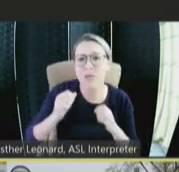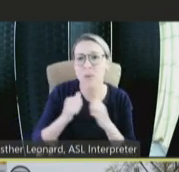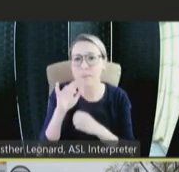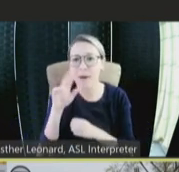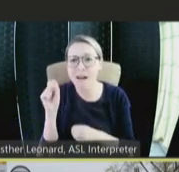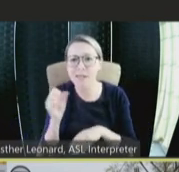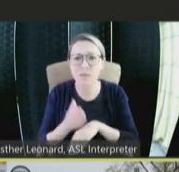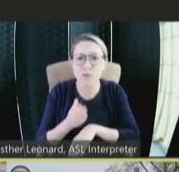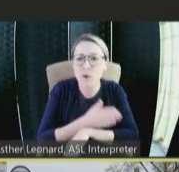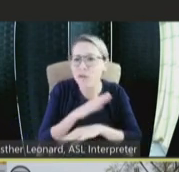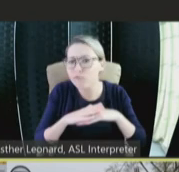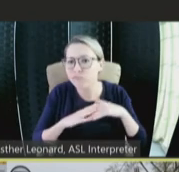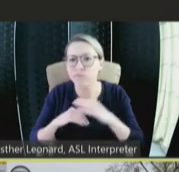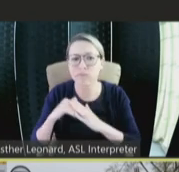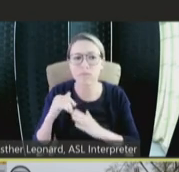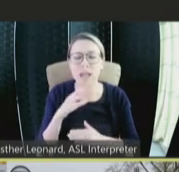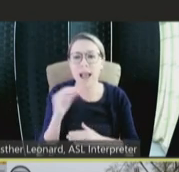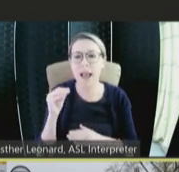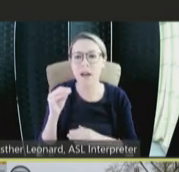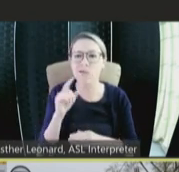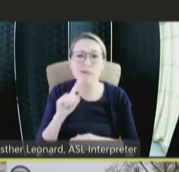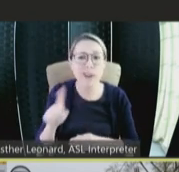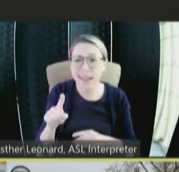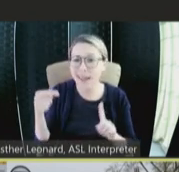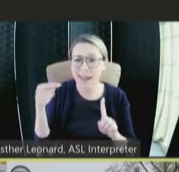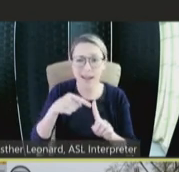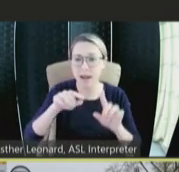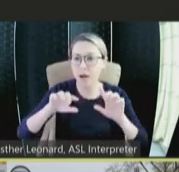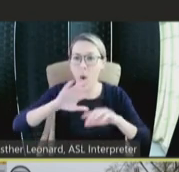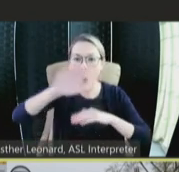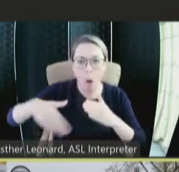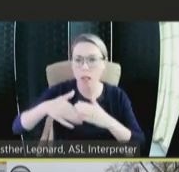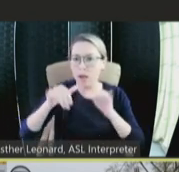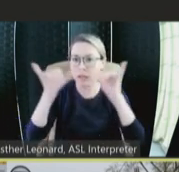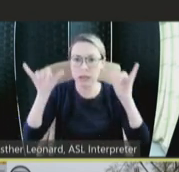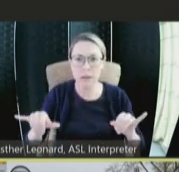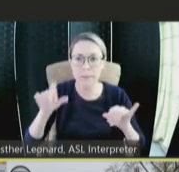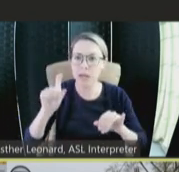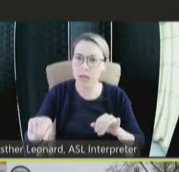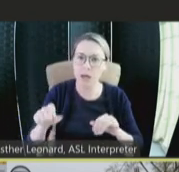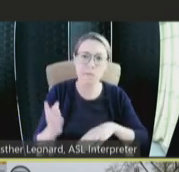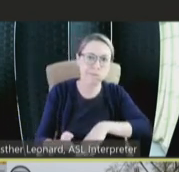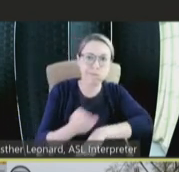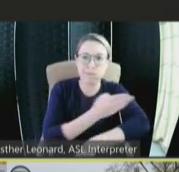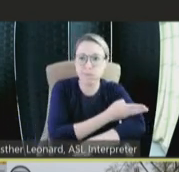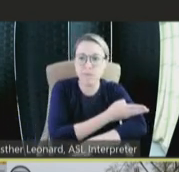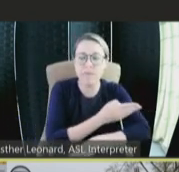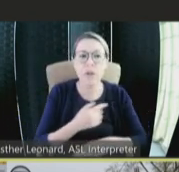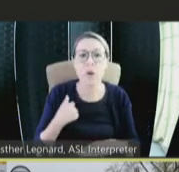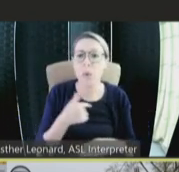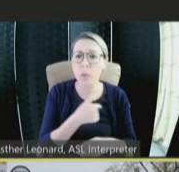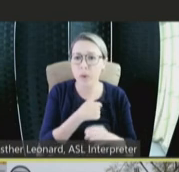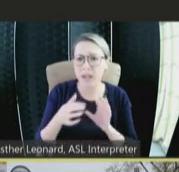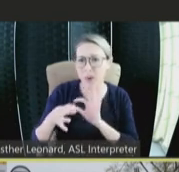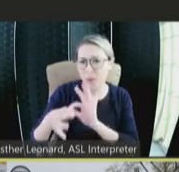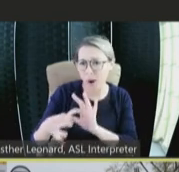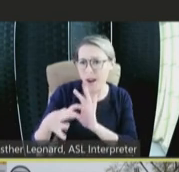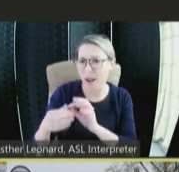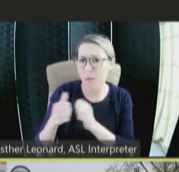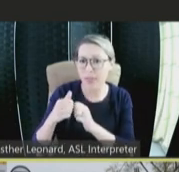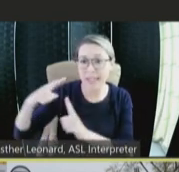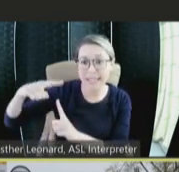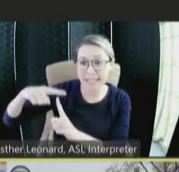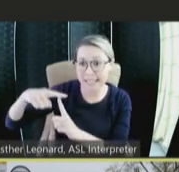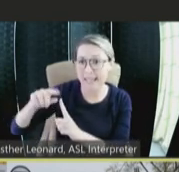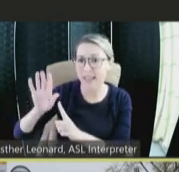and really improve the entire system. So we coordinate with other ongoing efforts at the T,